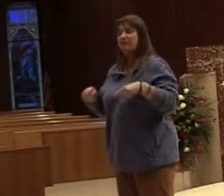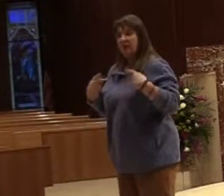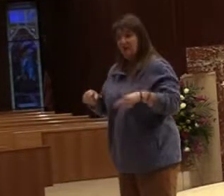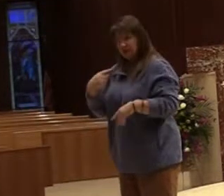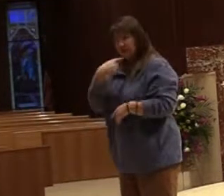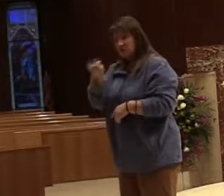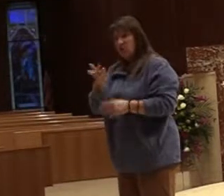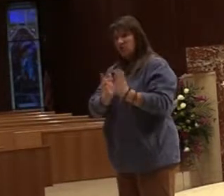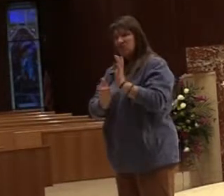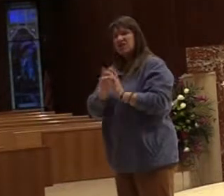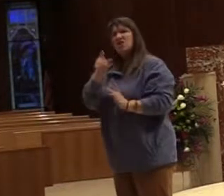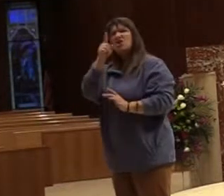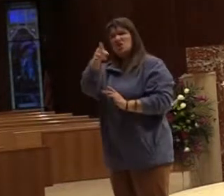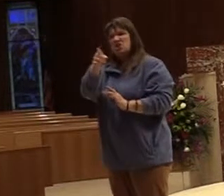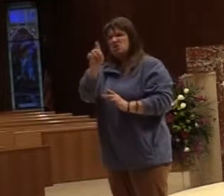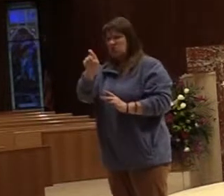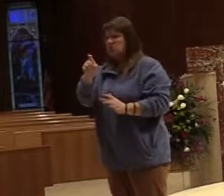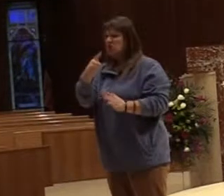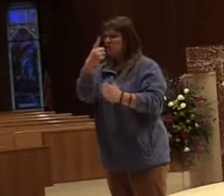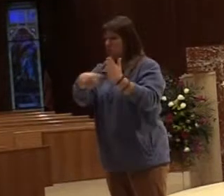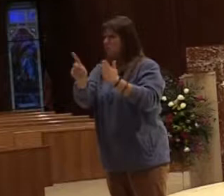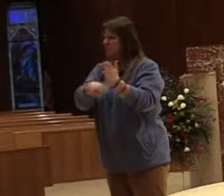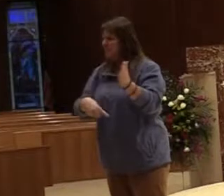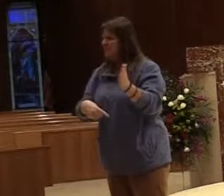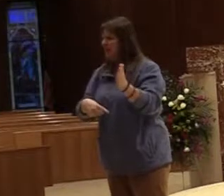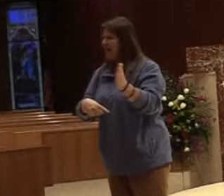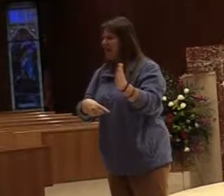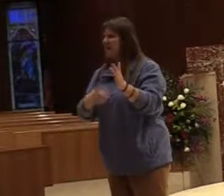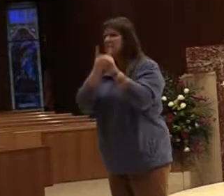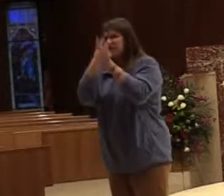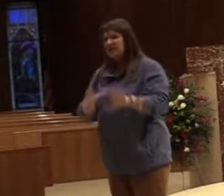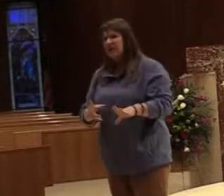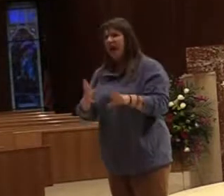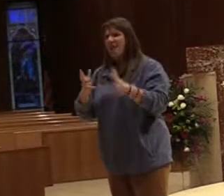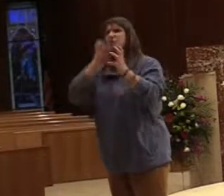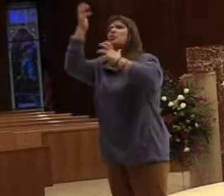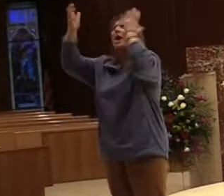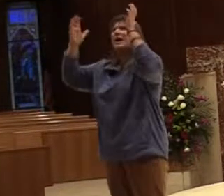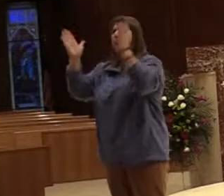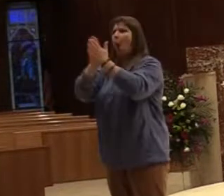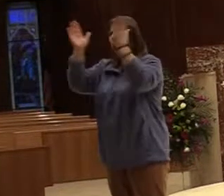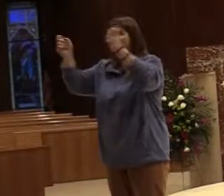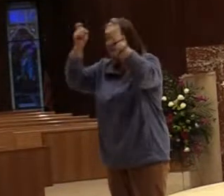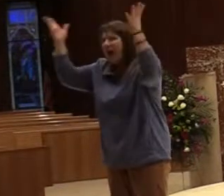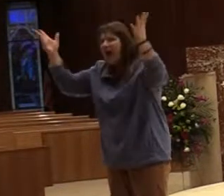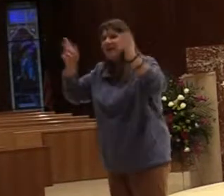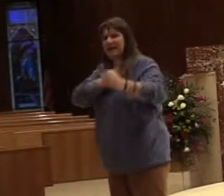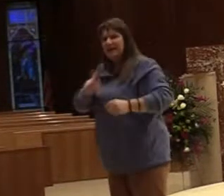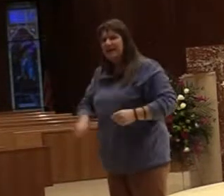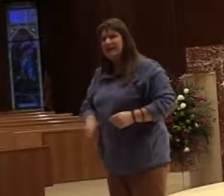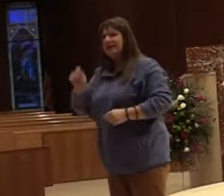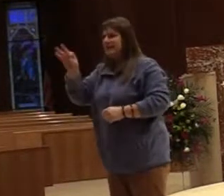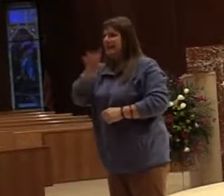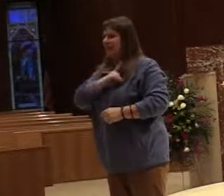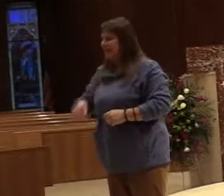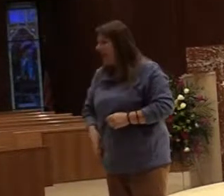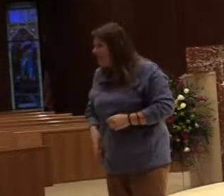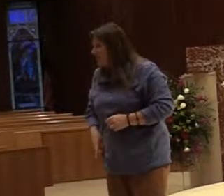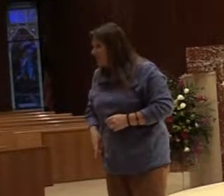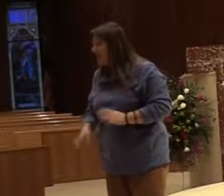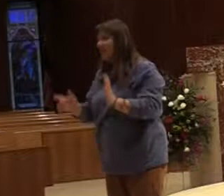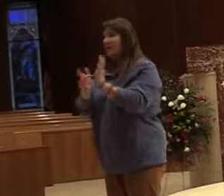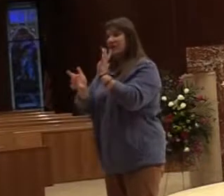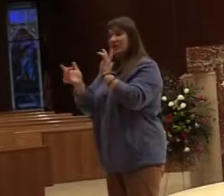Jesus to rebuke his disciples for crying out, "Hosanna to the King, the Son of David." And Jesus responded